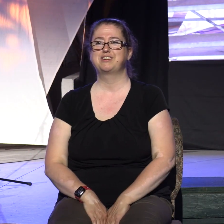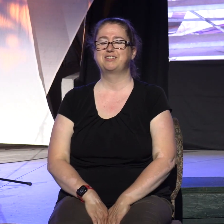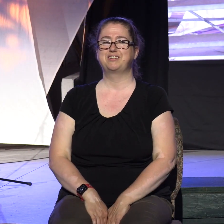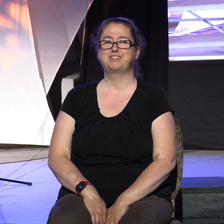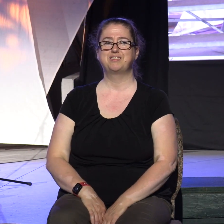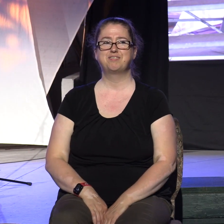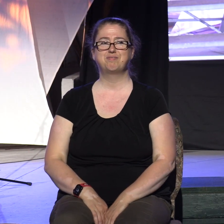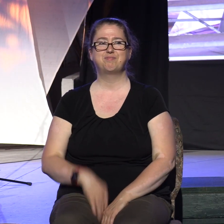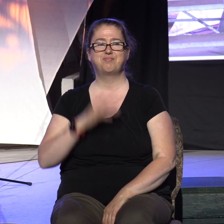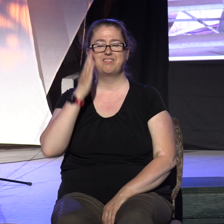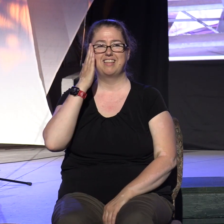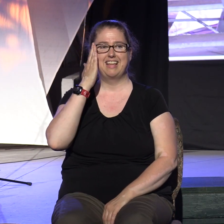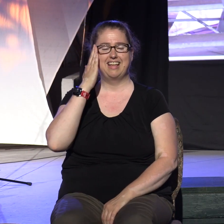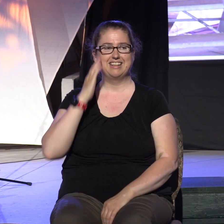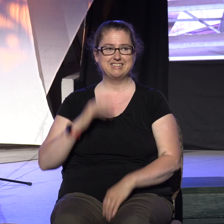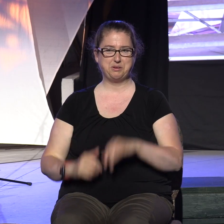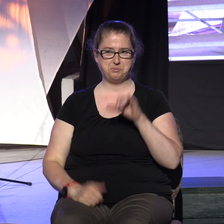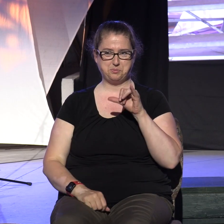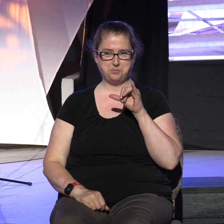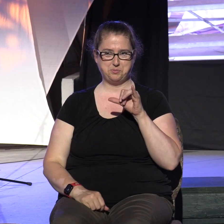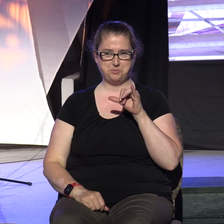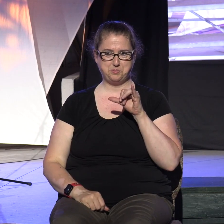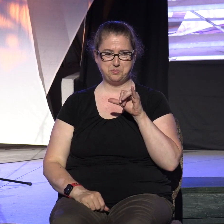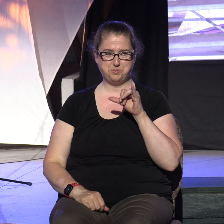She saw him getting a lot older.